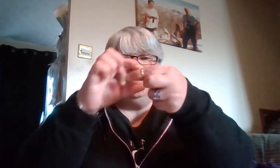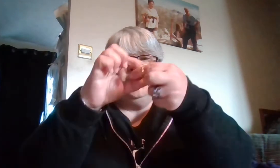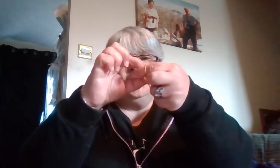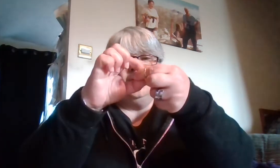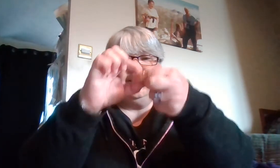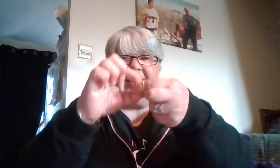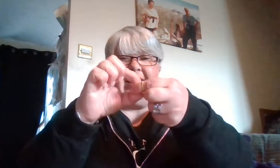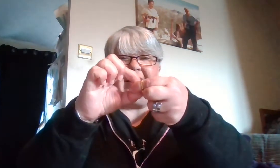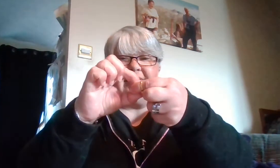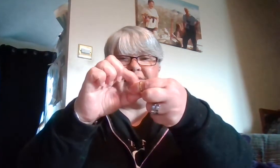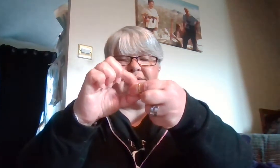Connect.